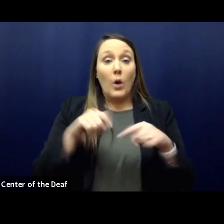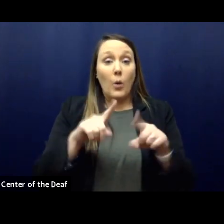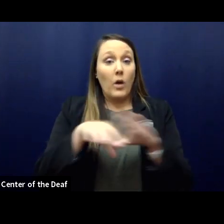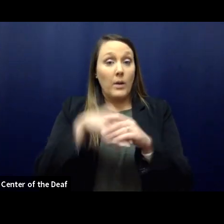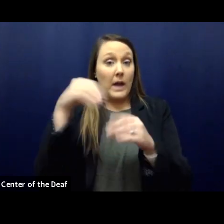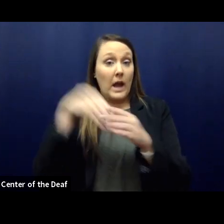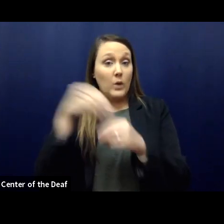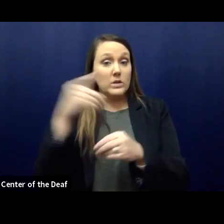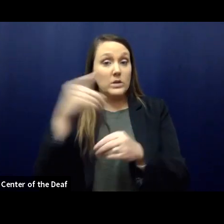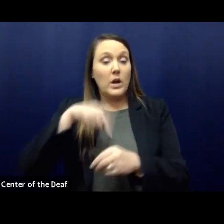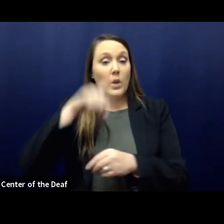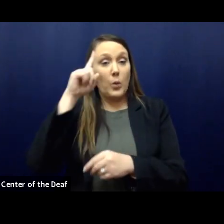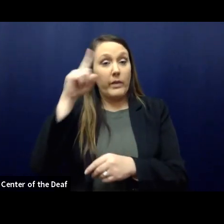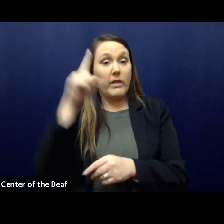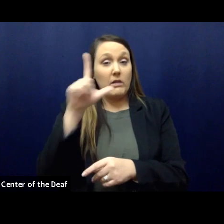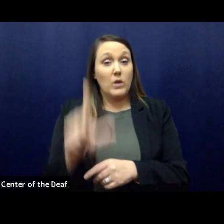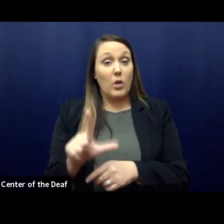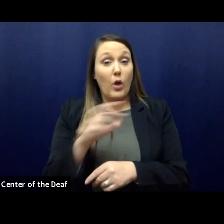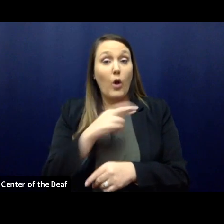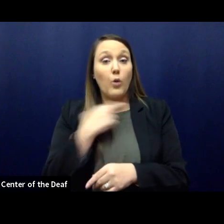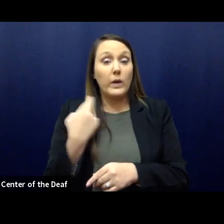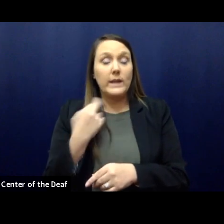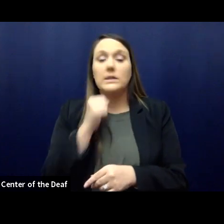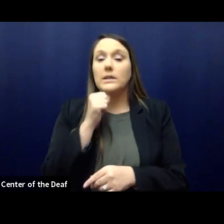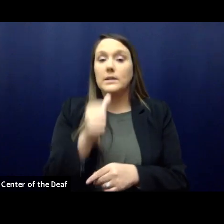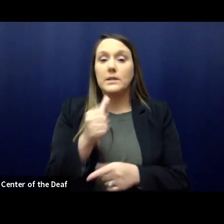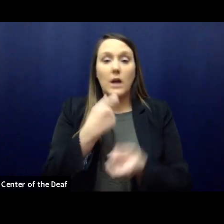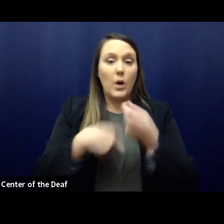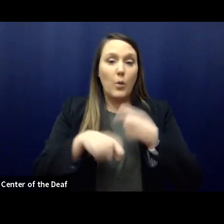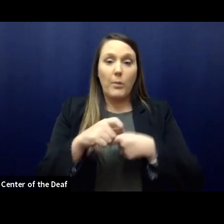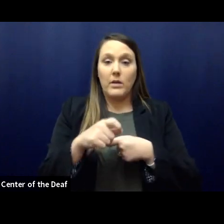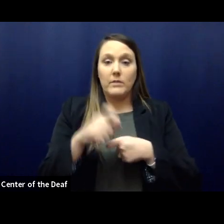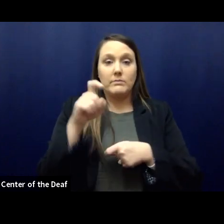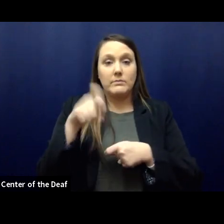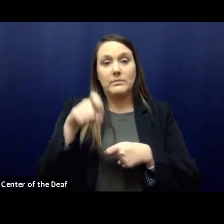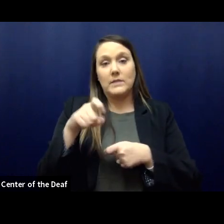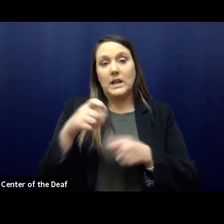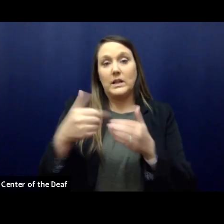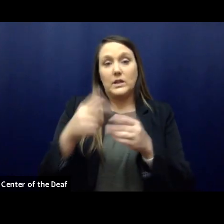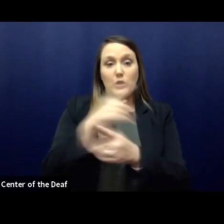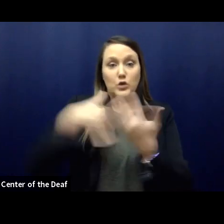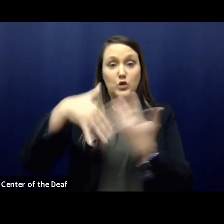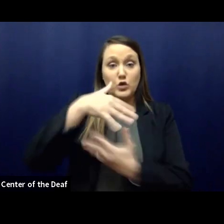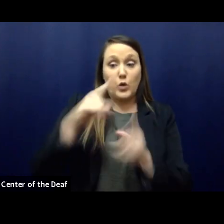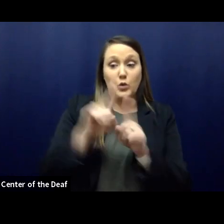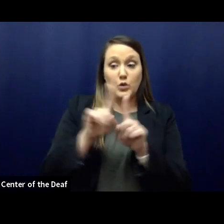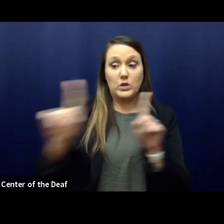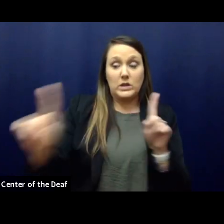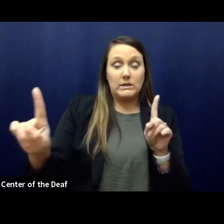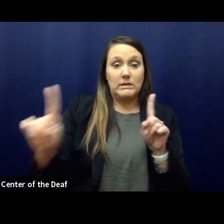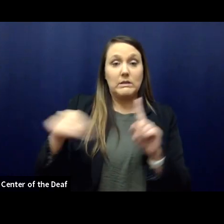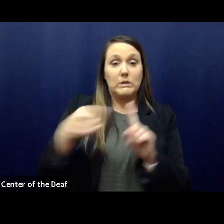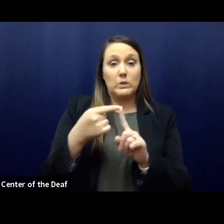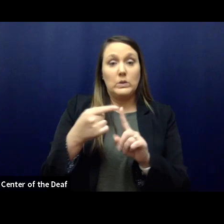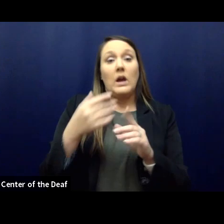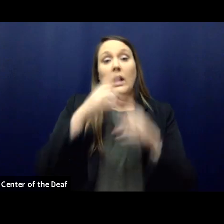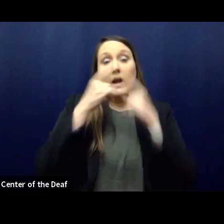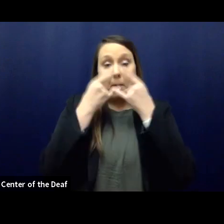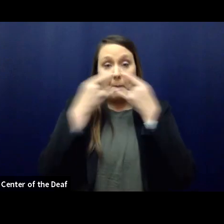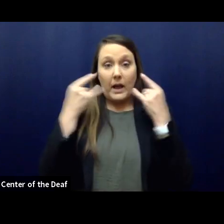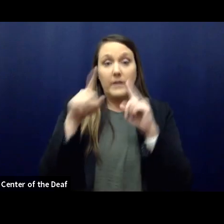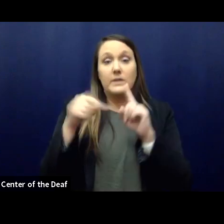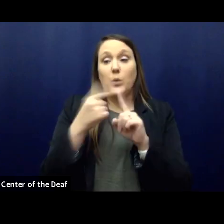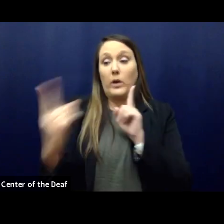to be lower risk, it doesn't replace the need to social distance and wear a mask when you're in close contact with folks. As